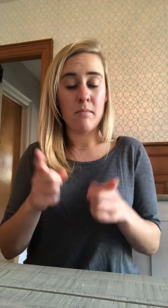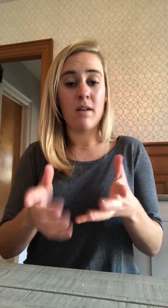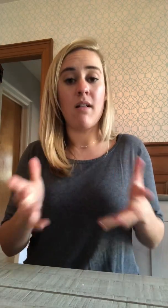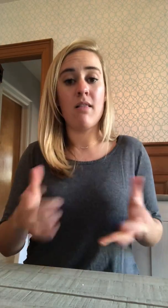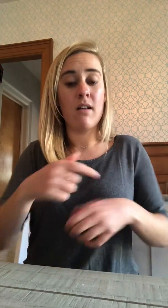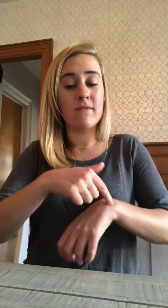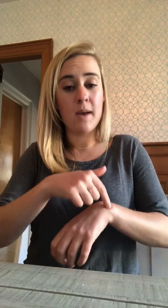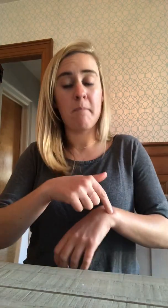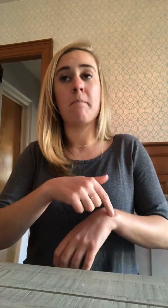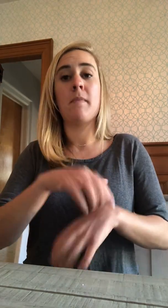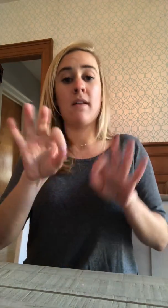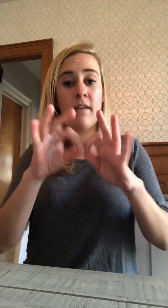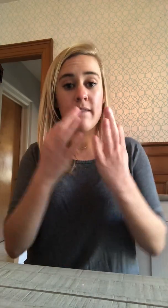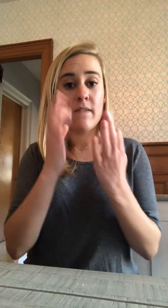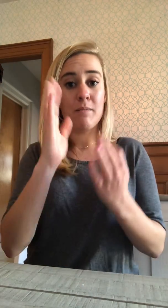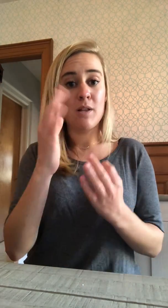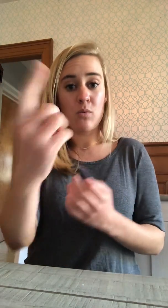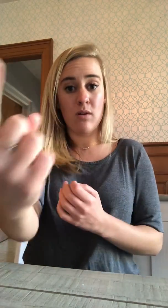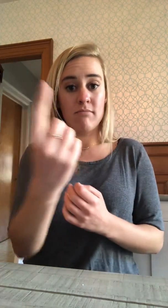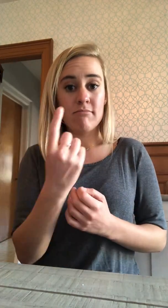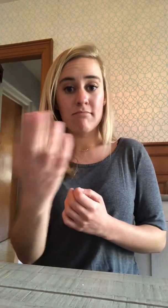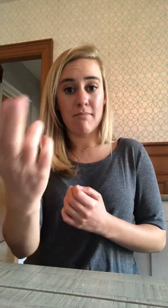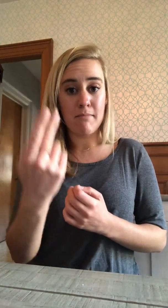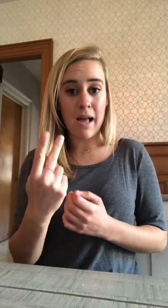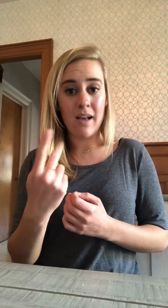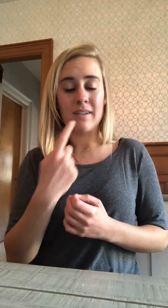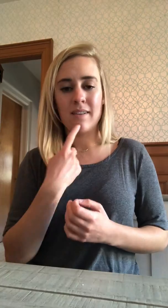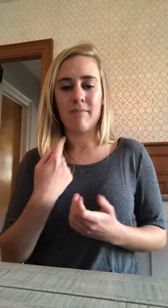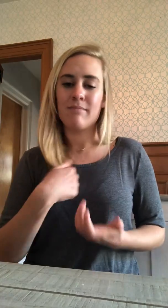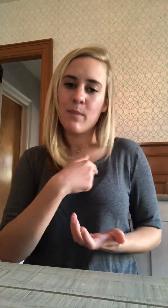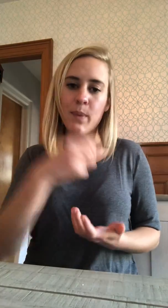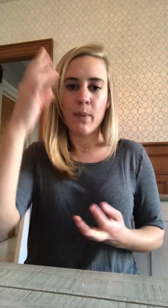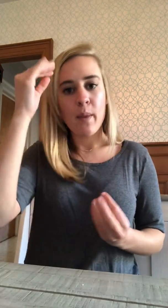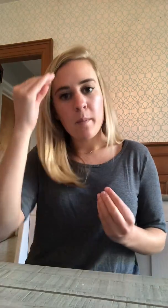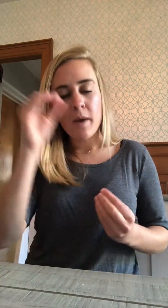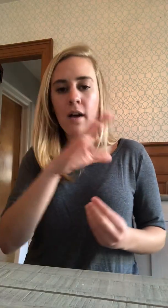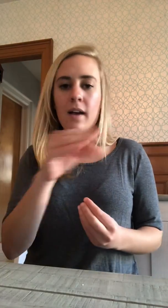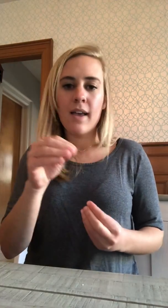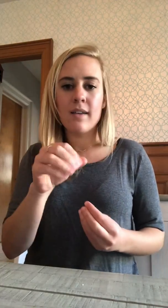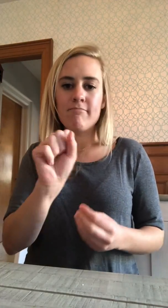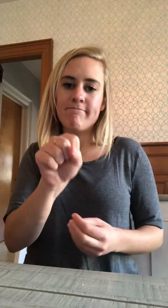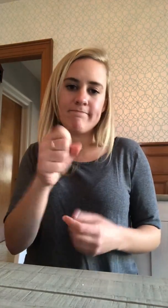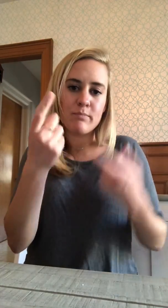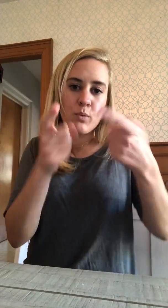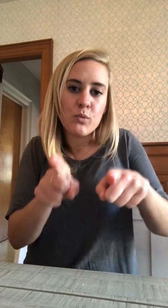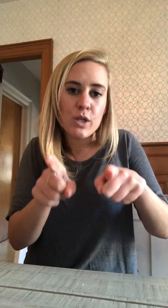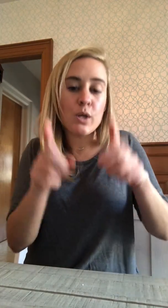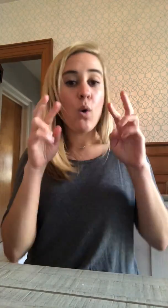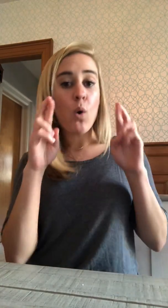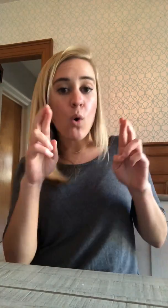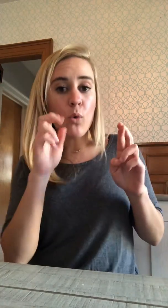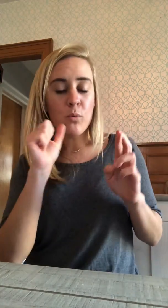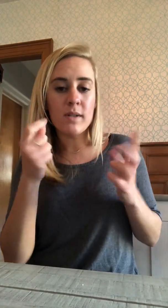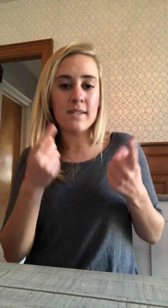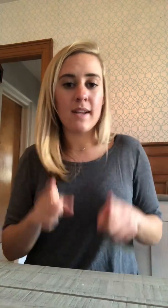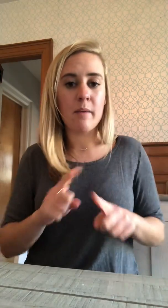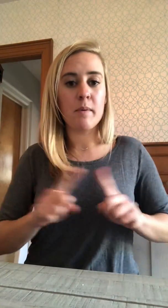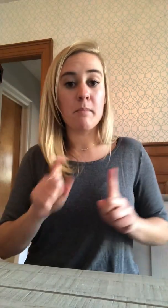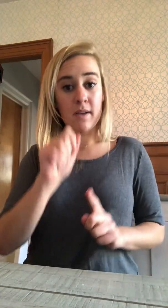the family will come back and say, we thought about it, and okay, we agree. We hope it doesn't happen, but if it happens, we understand that it needs to